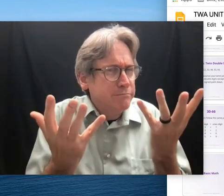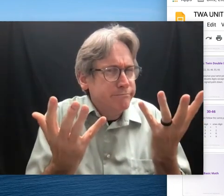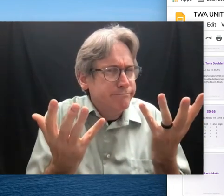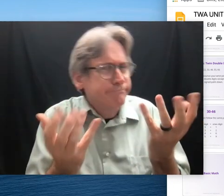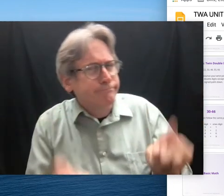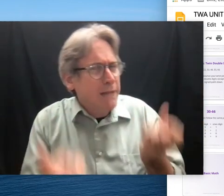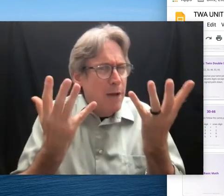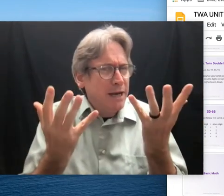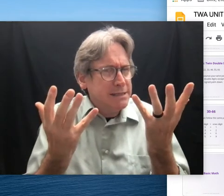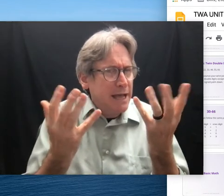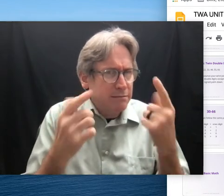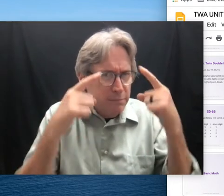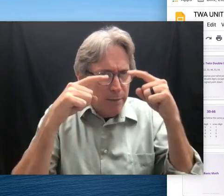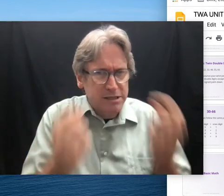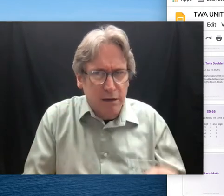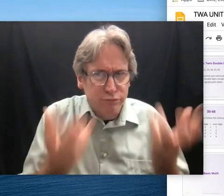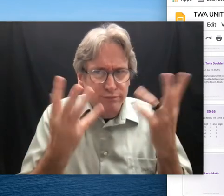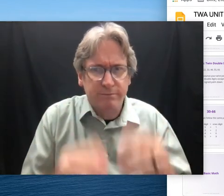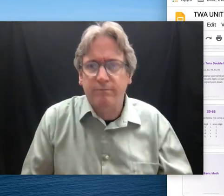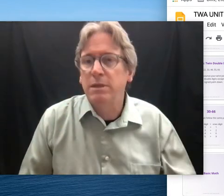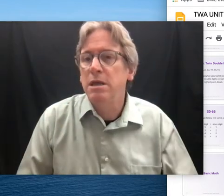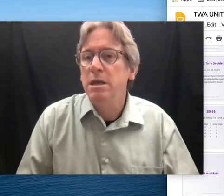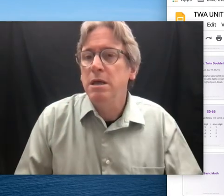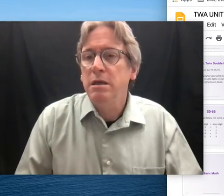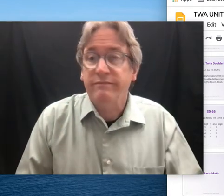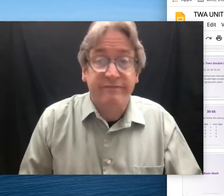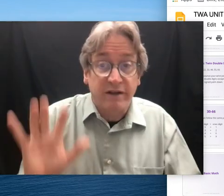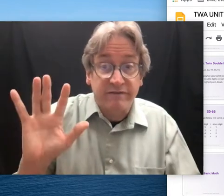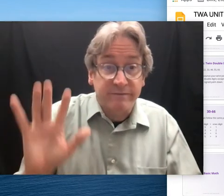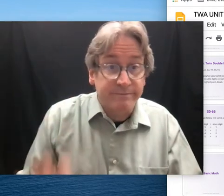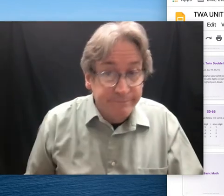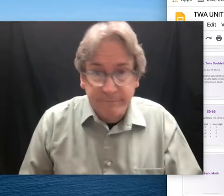in, how many is that? Eyebrows down.